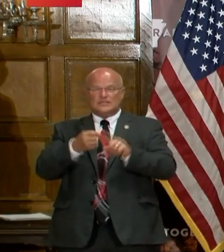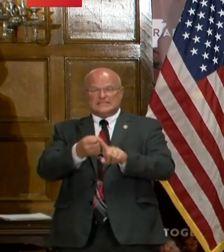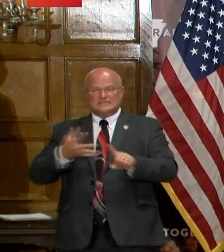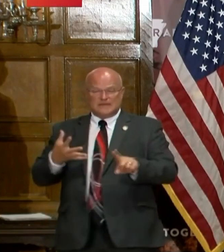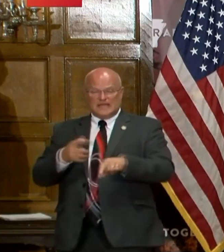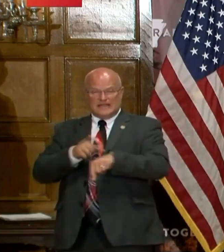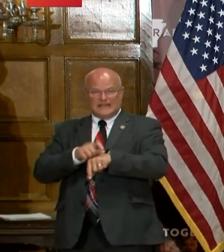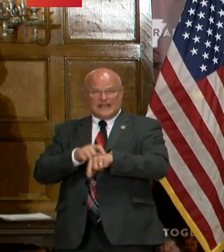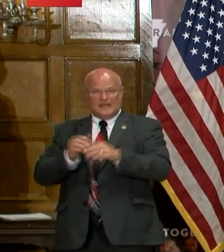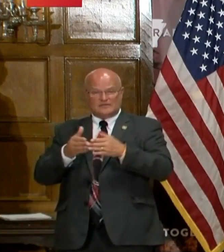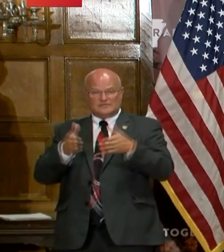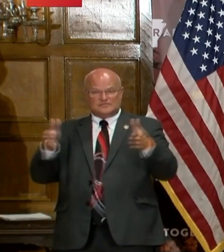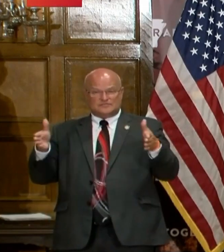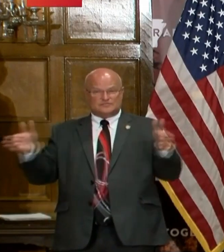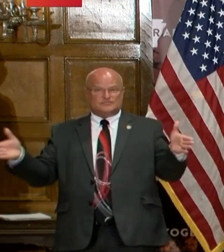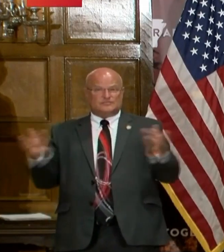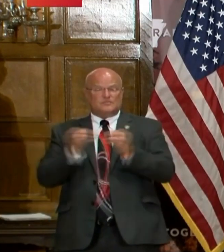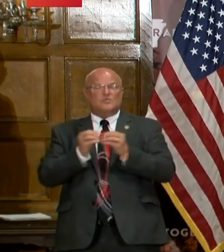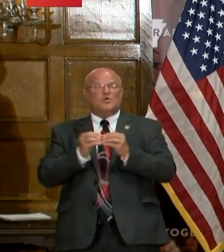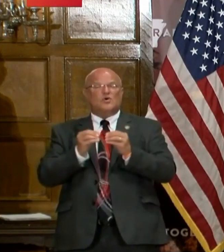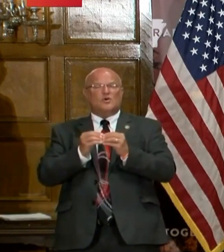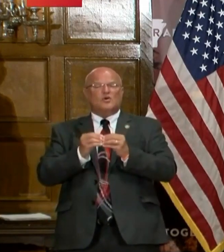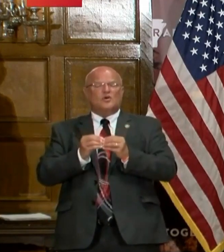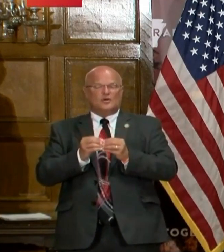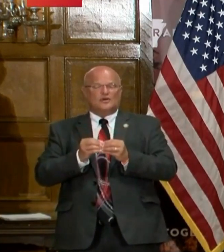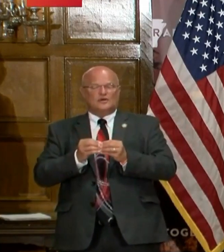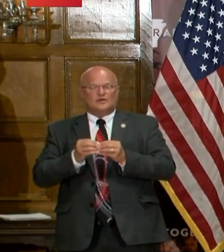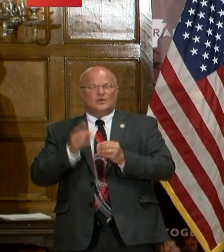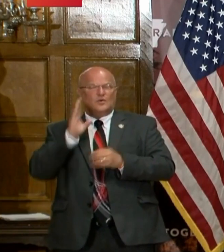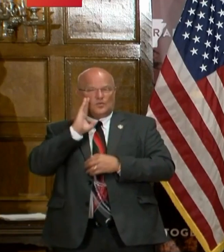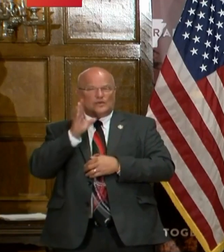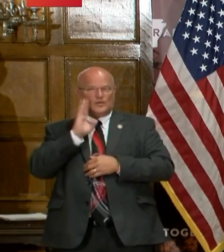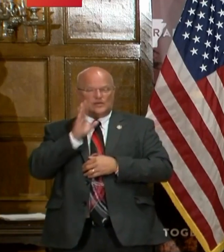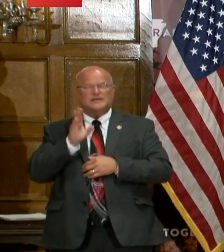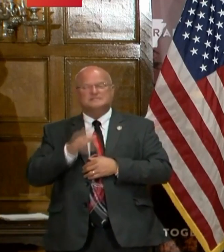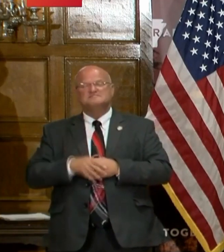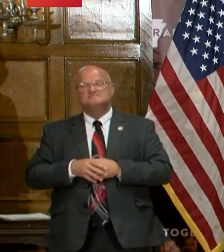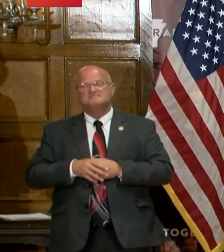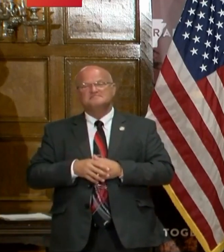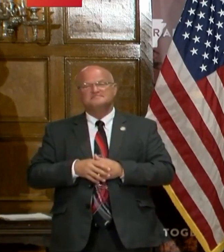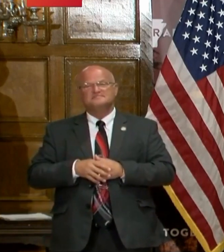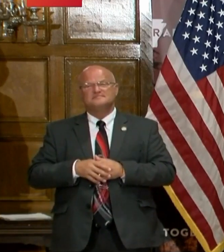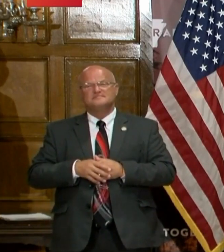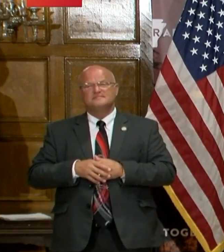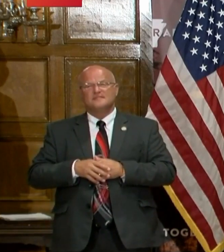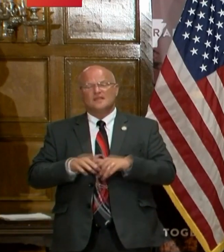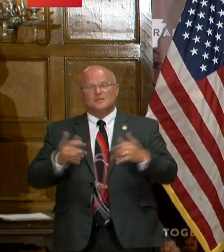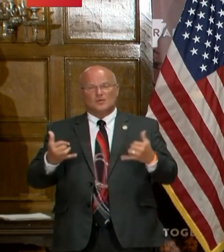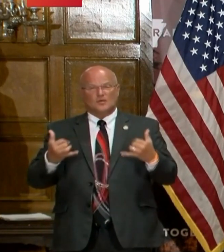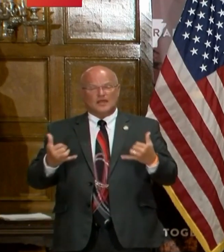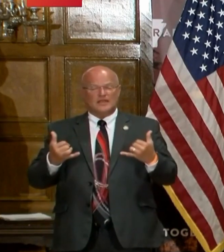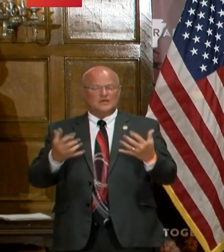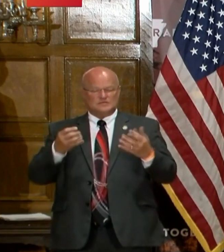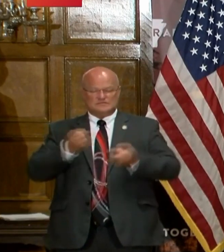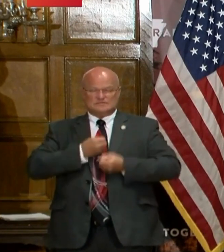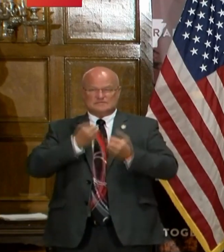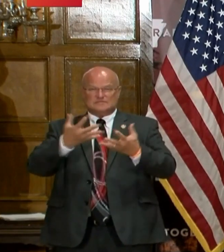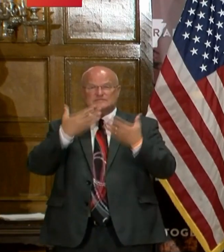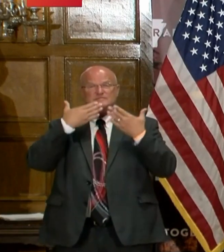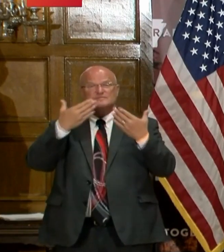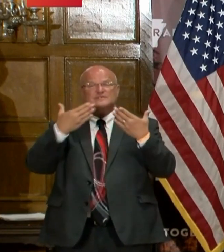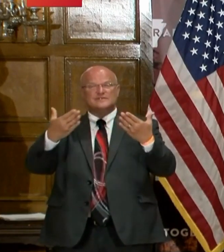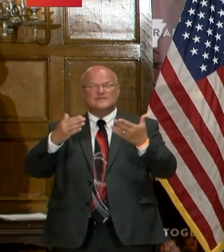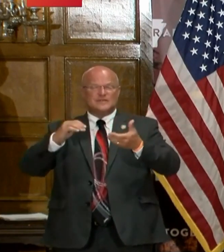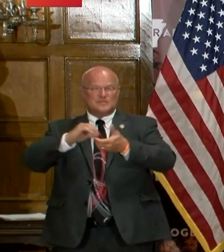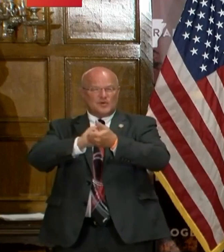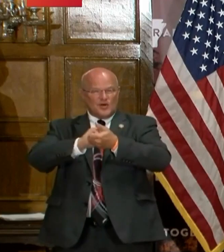expanding the hours of that call center operation, we will be doing so as well. But really want to express my appreciation